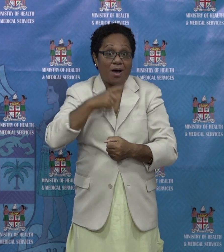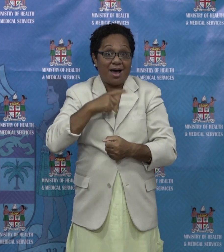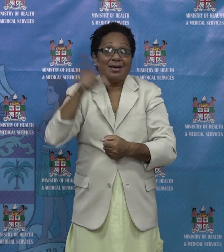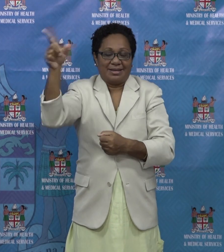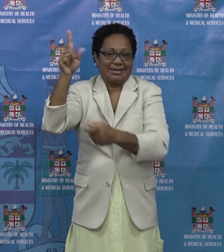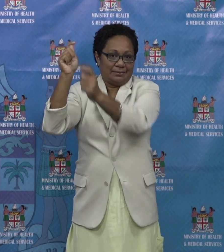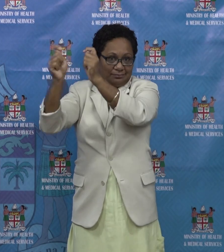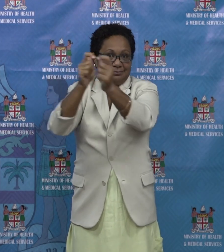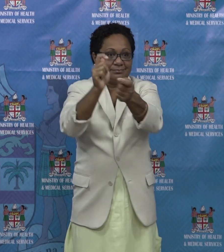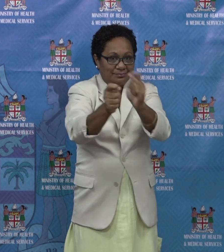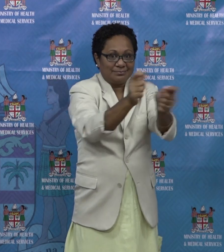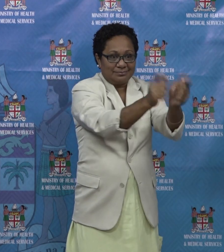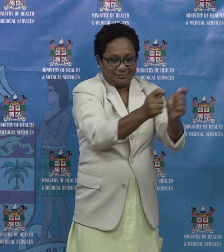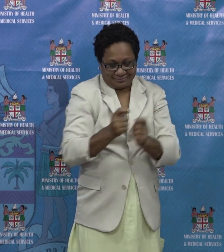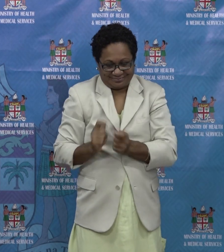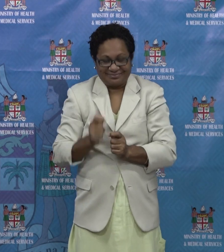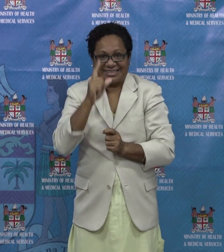on site.